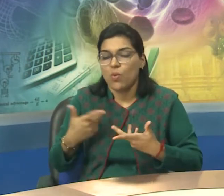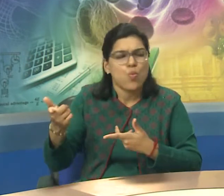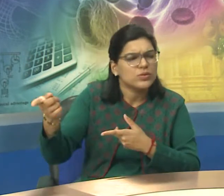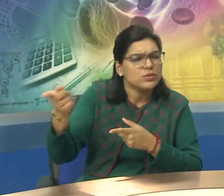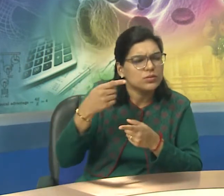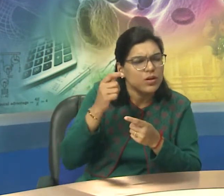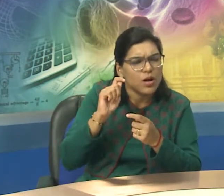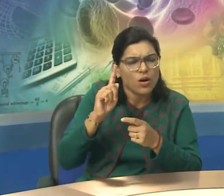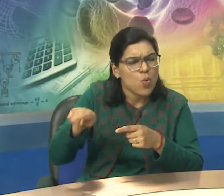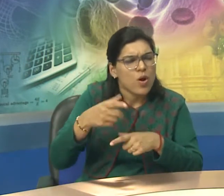profitability.